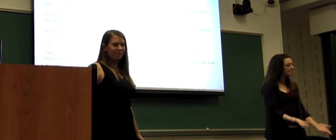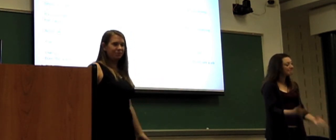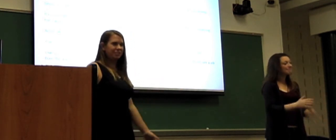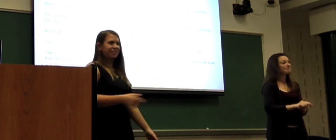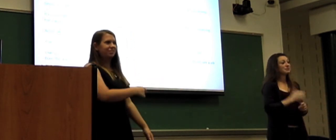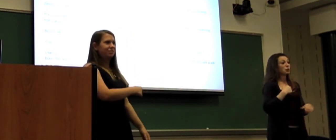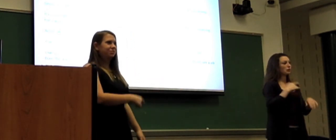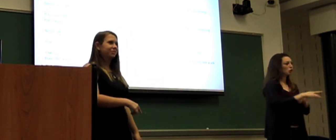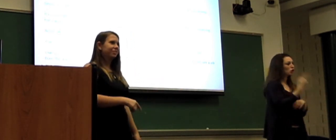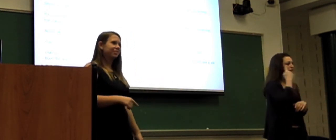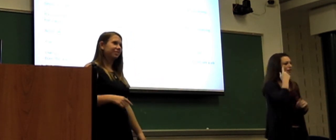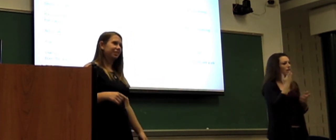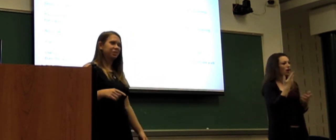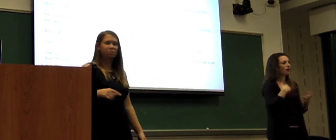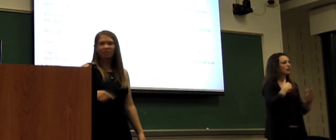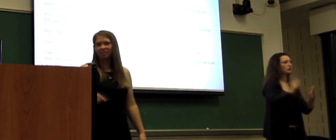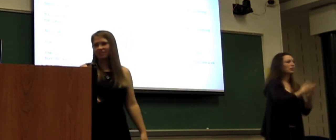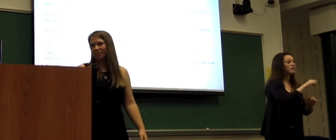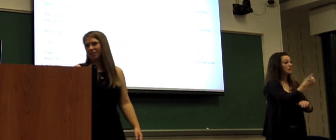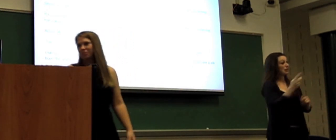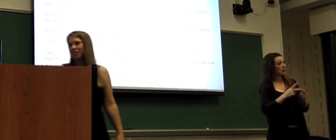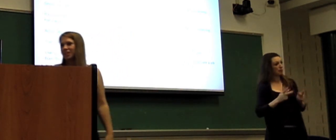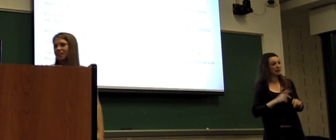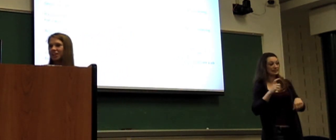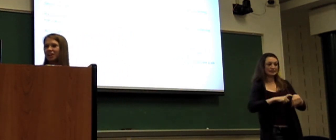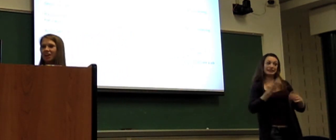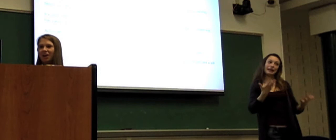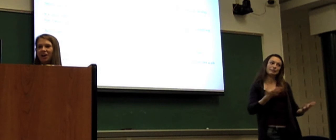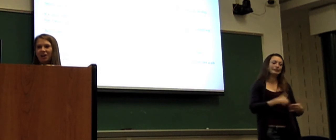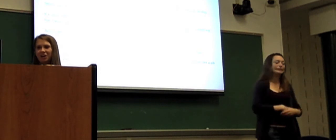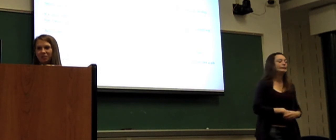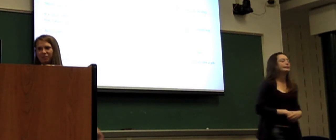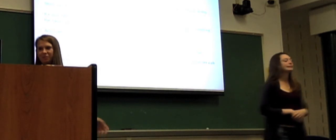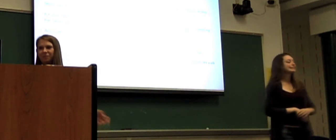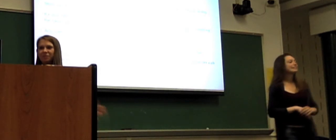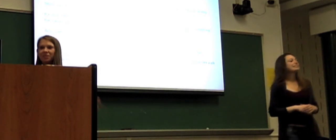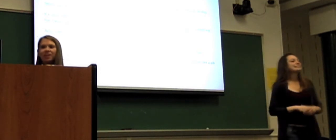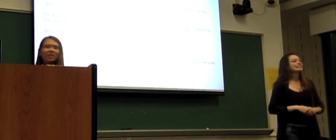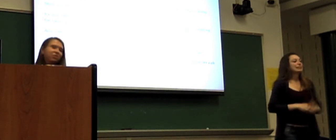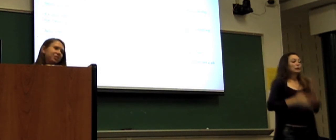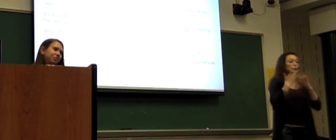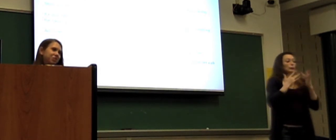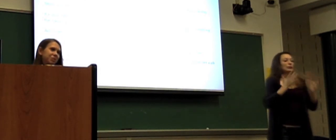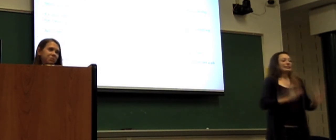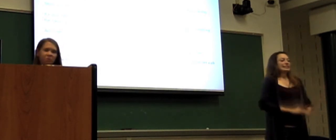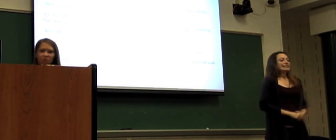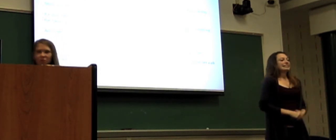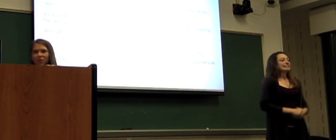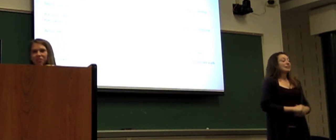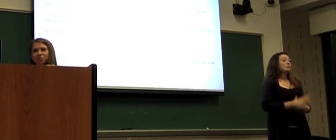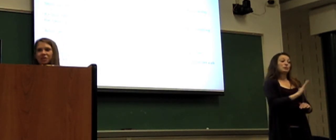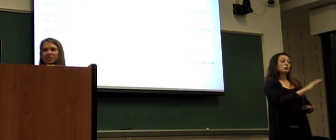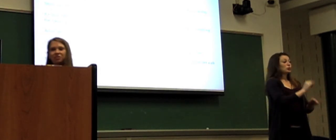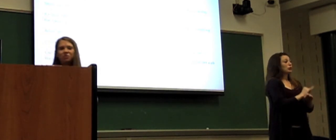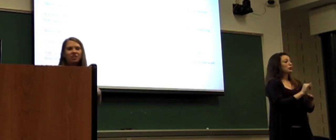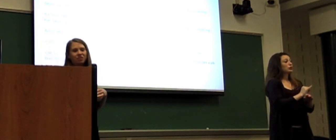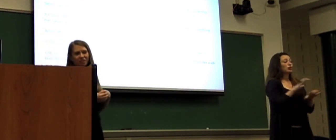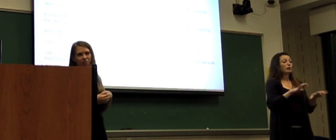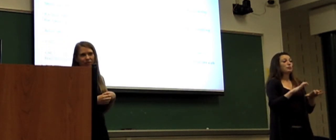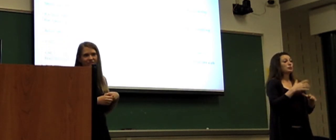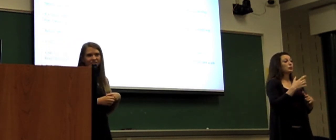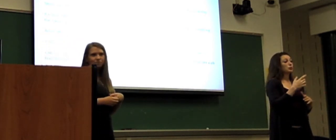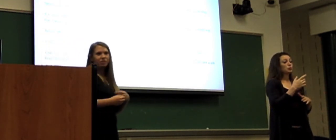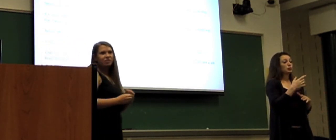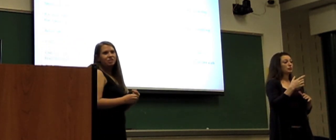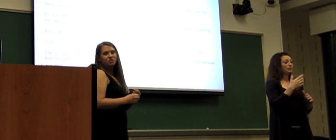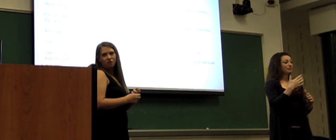that I was able to get to the other place on time. It's your internship, so do what you think you're going to